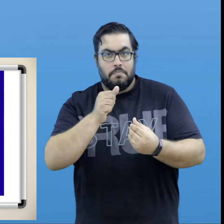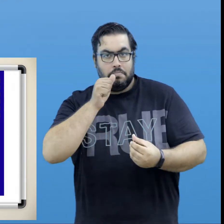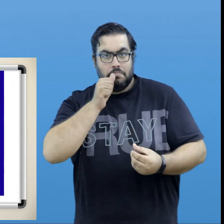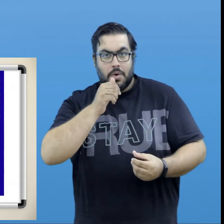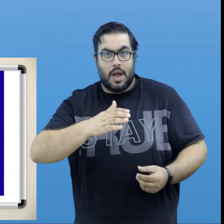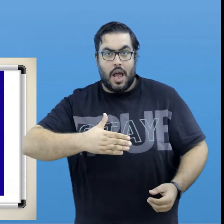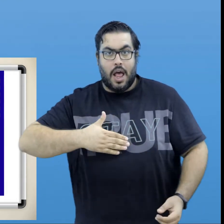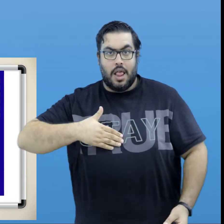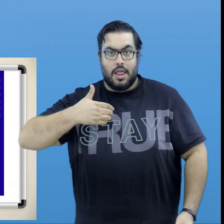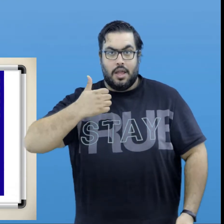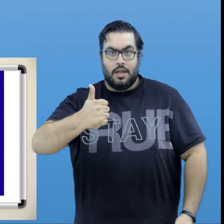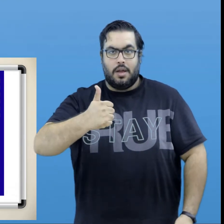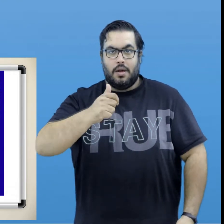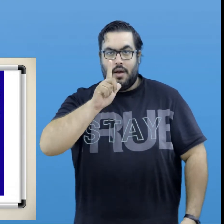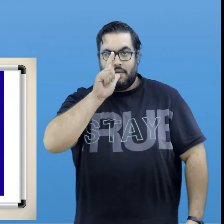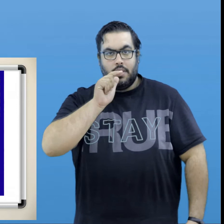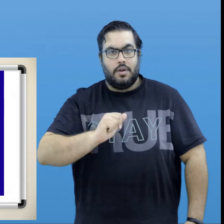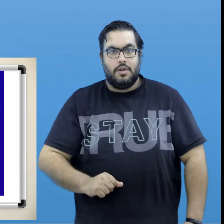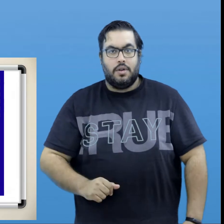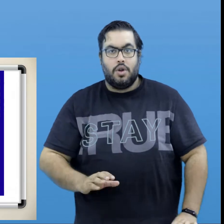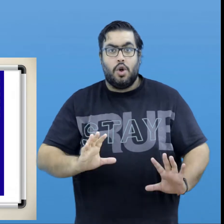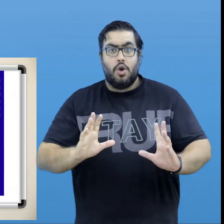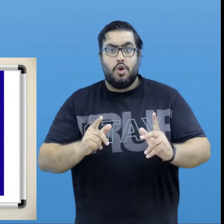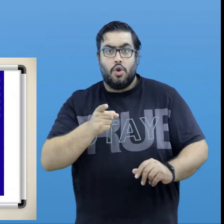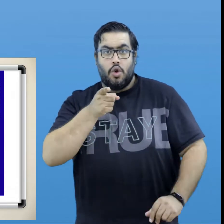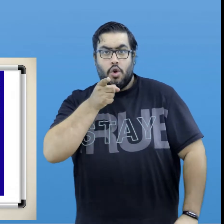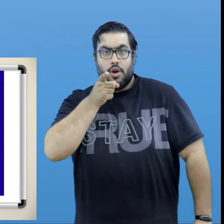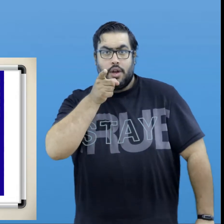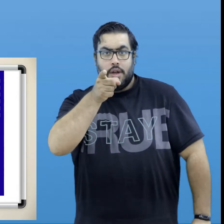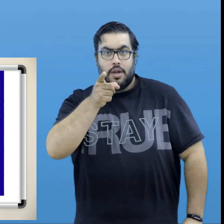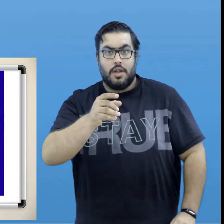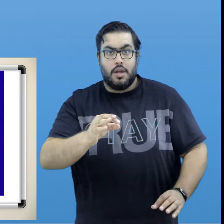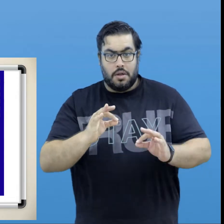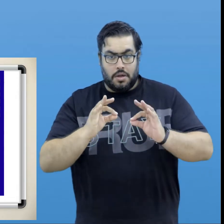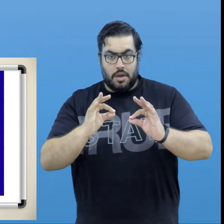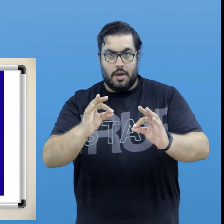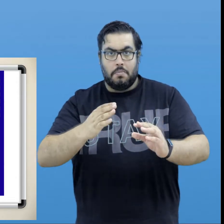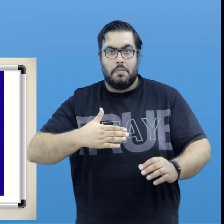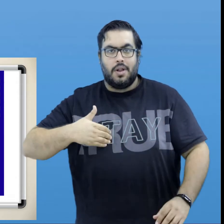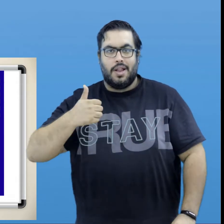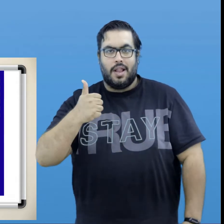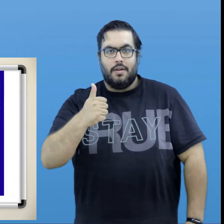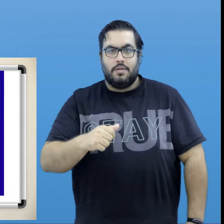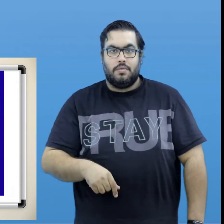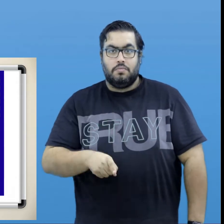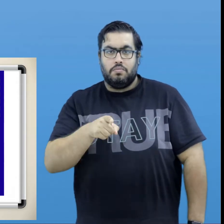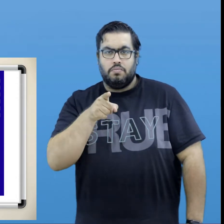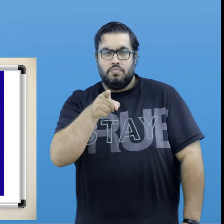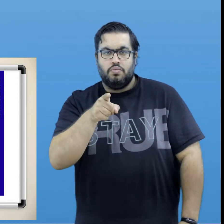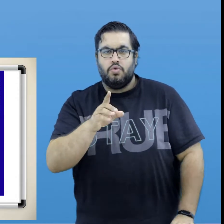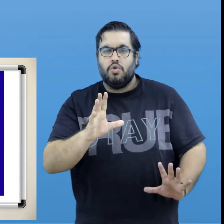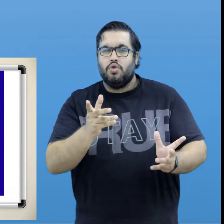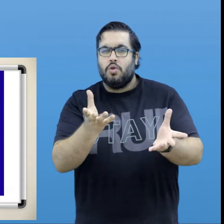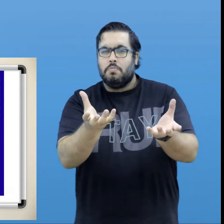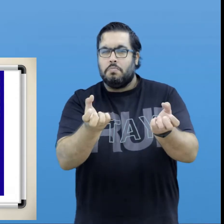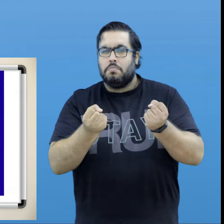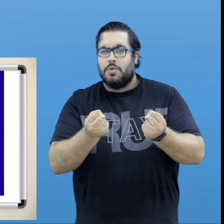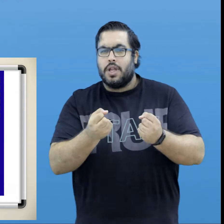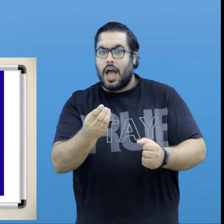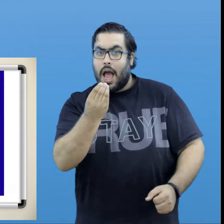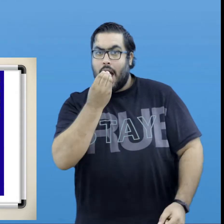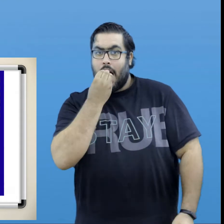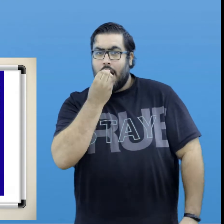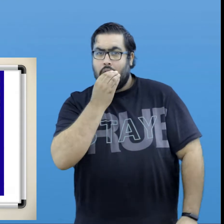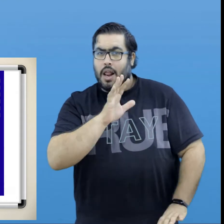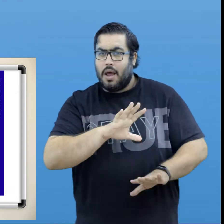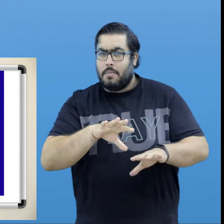health? And how can you have a healthy lifestyle? What do you need to do? Is it only about diet? Or just